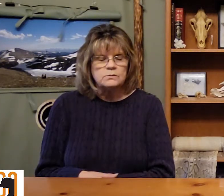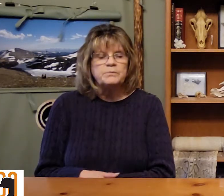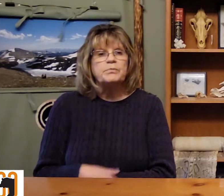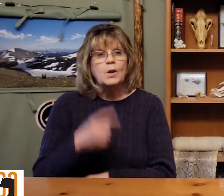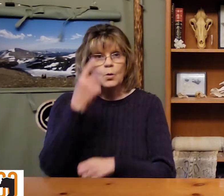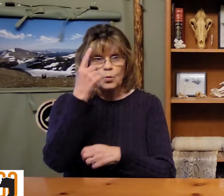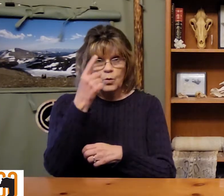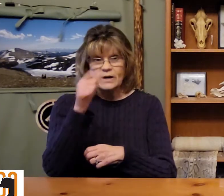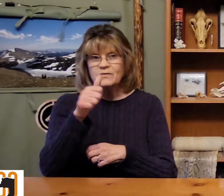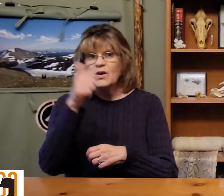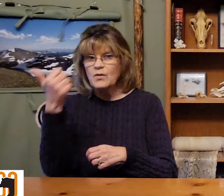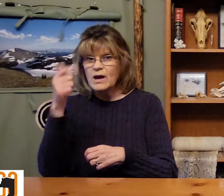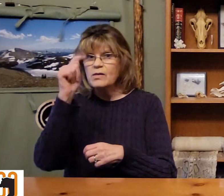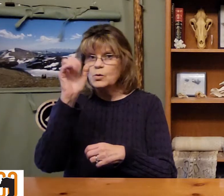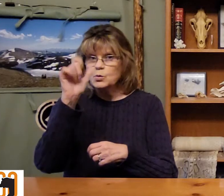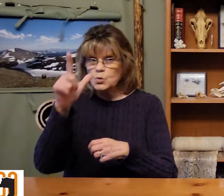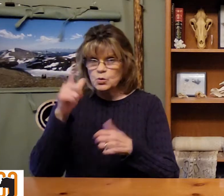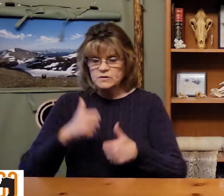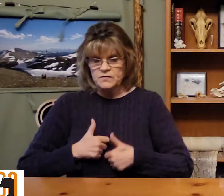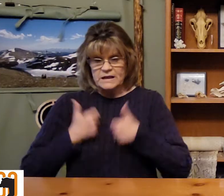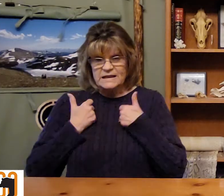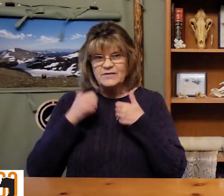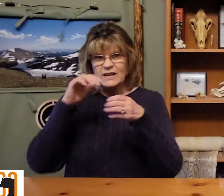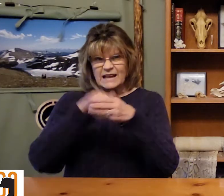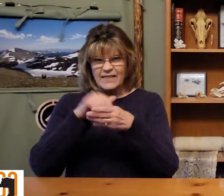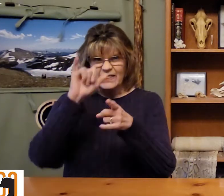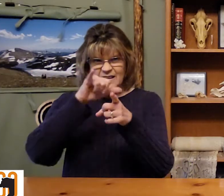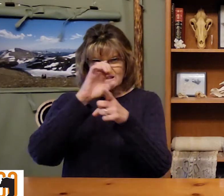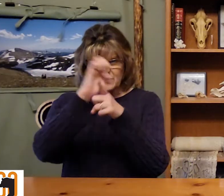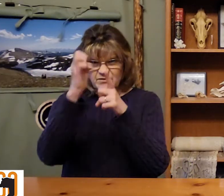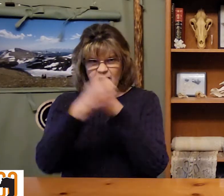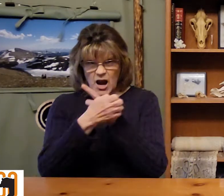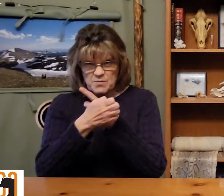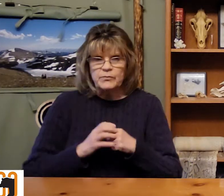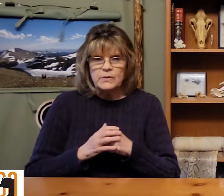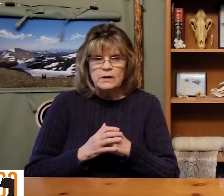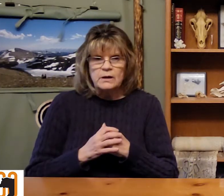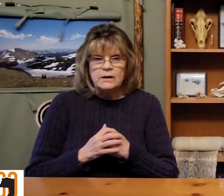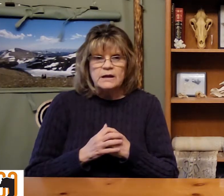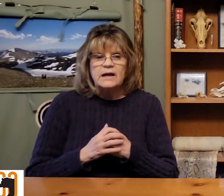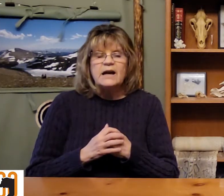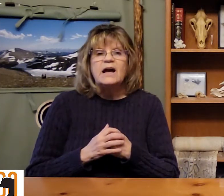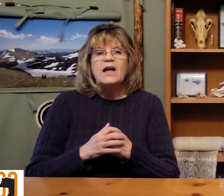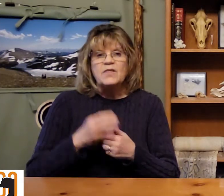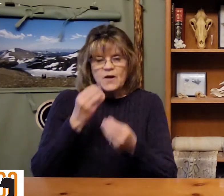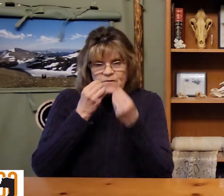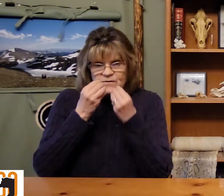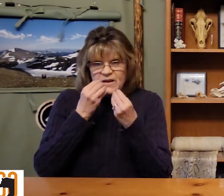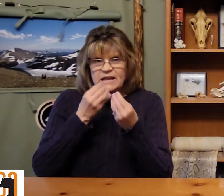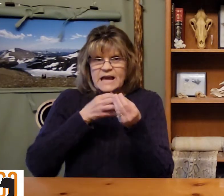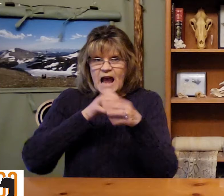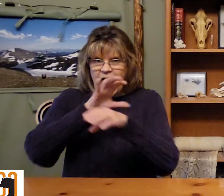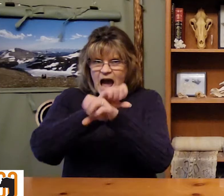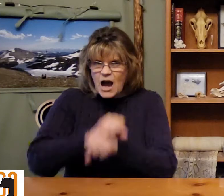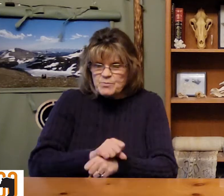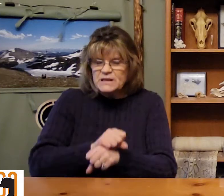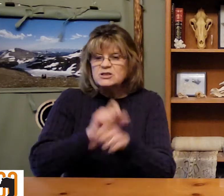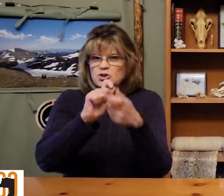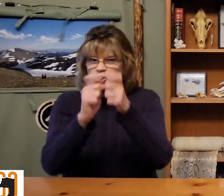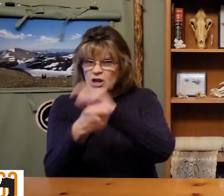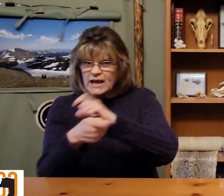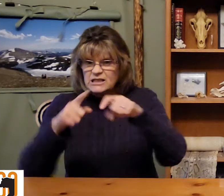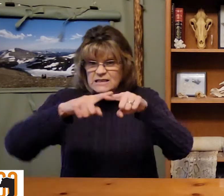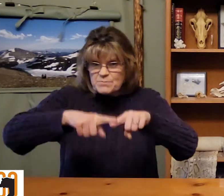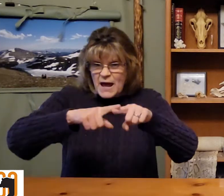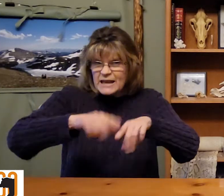One of their other tools for living in these environments is that their feeding habits change depending on